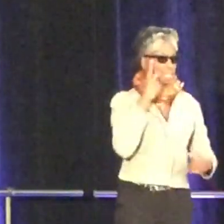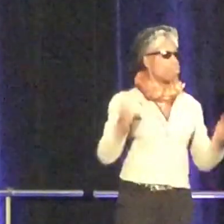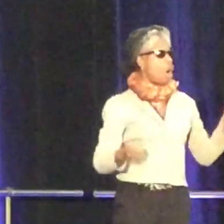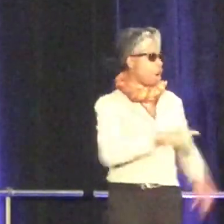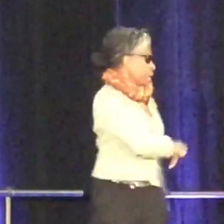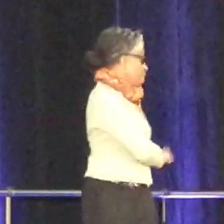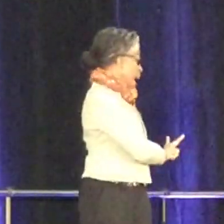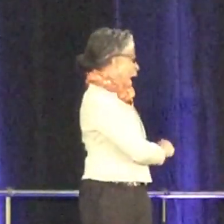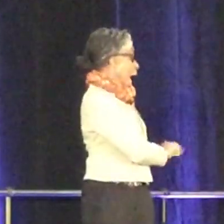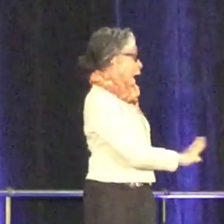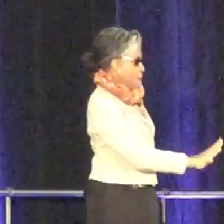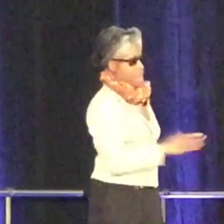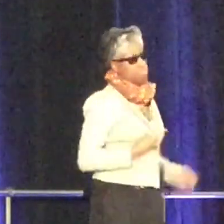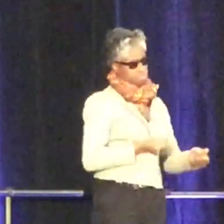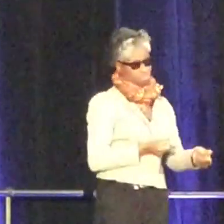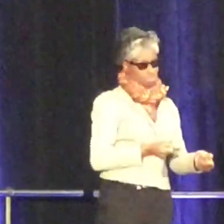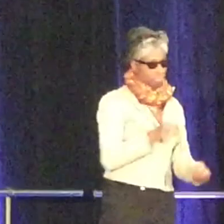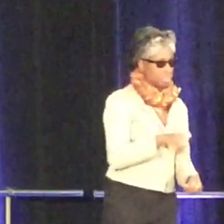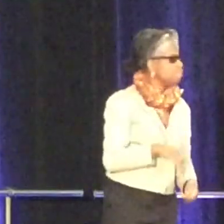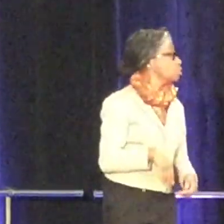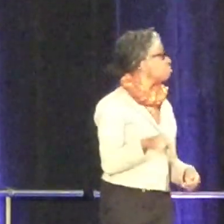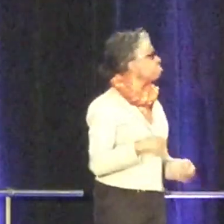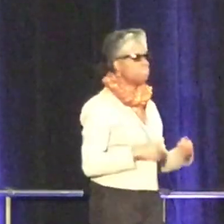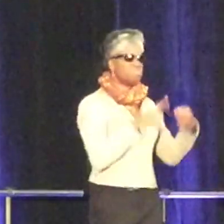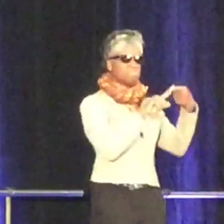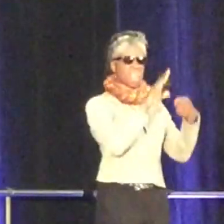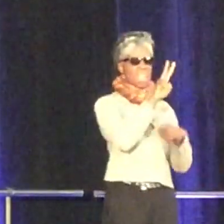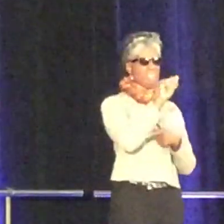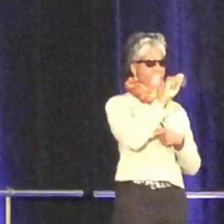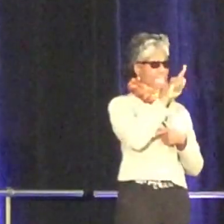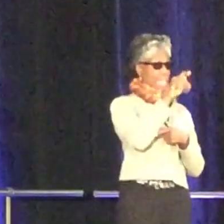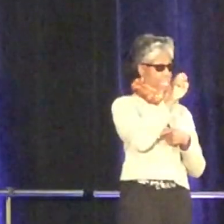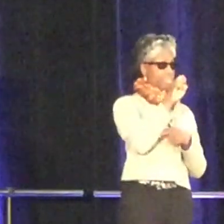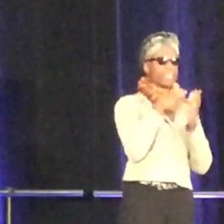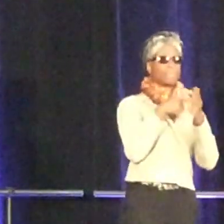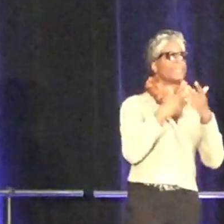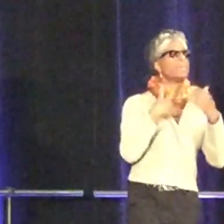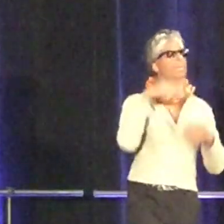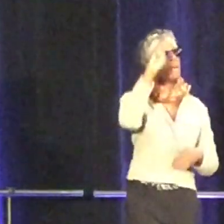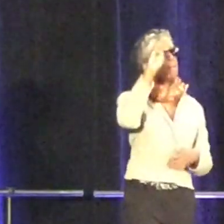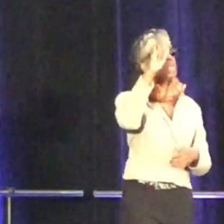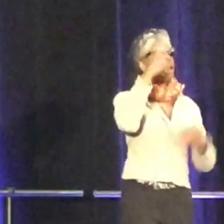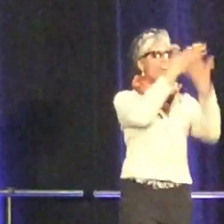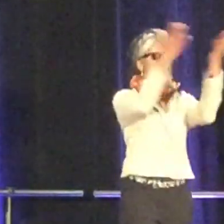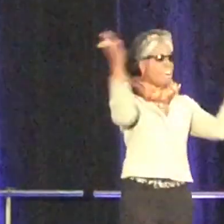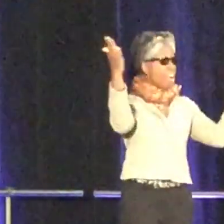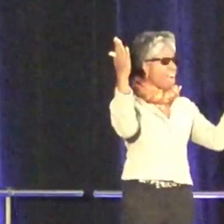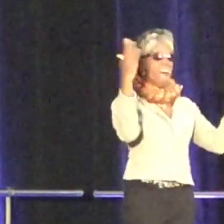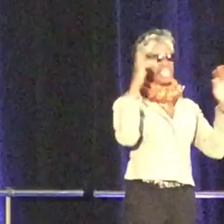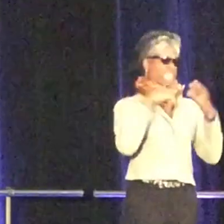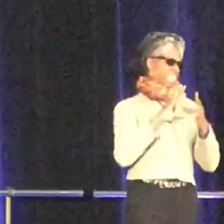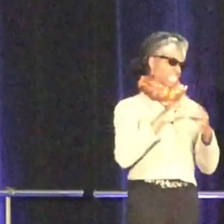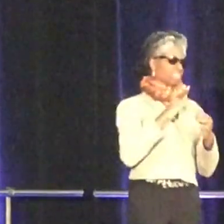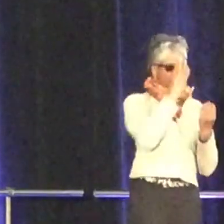legitimate and positive that which mainstream media, social media, institutional knowledge has made negative